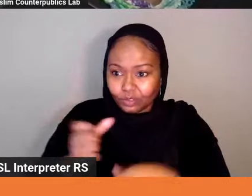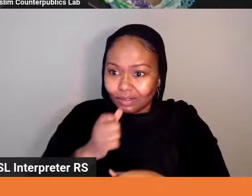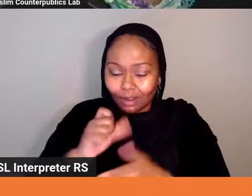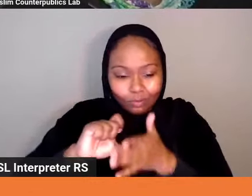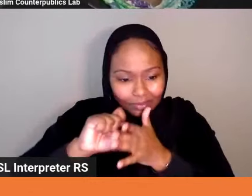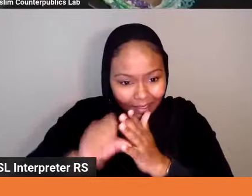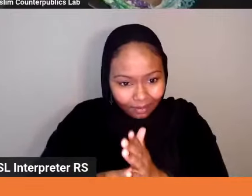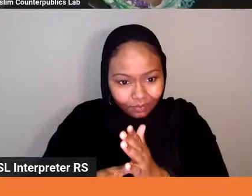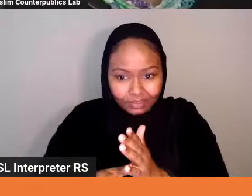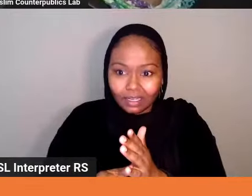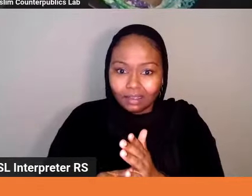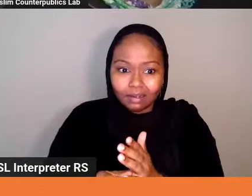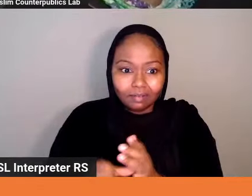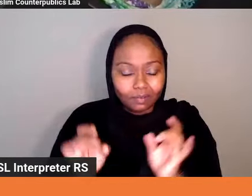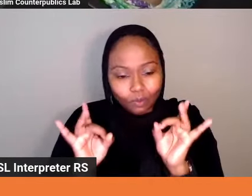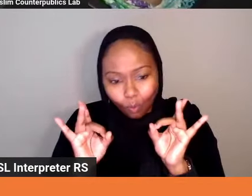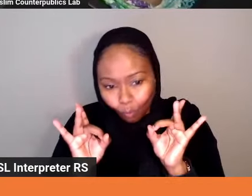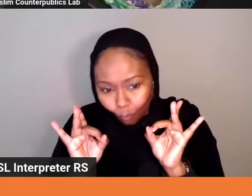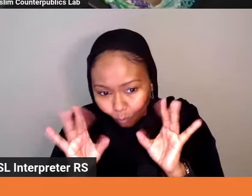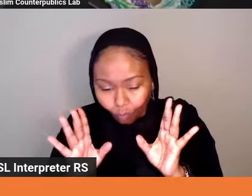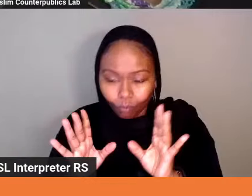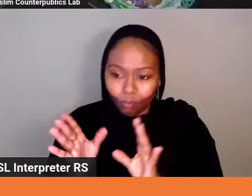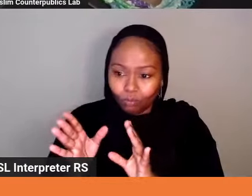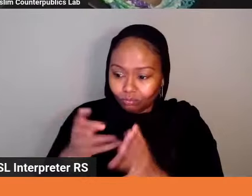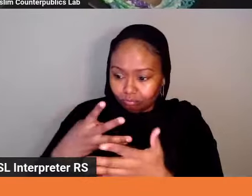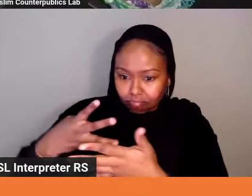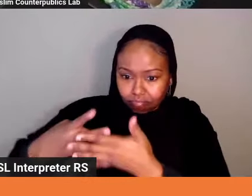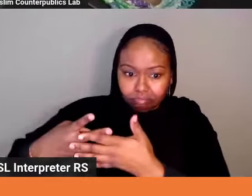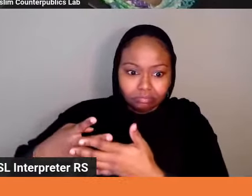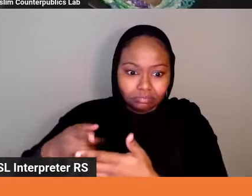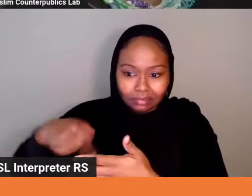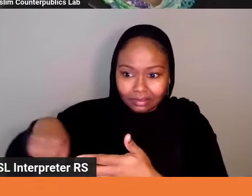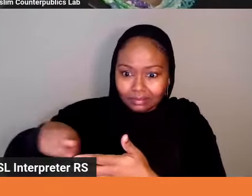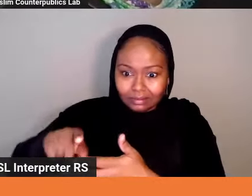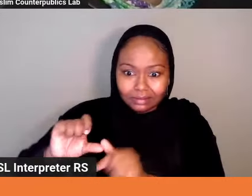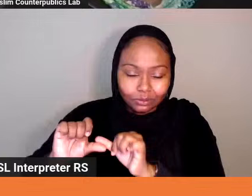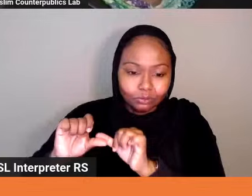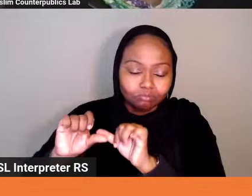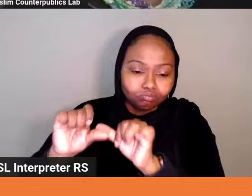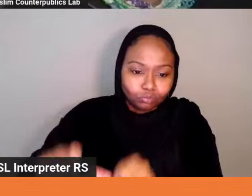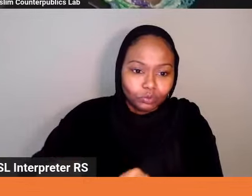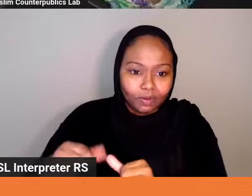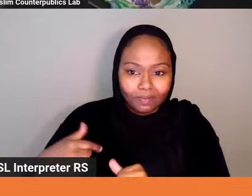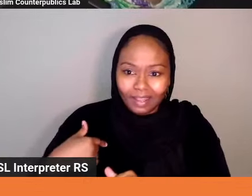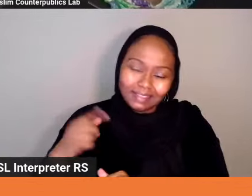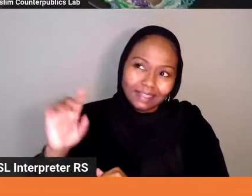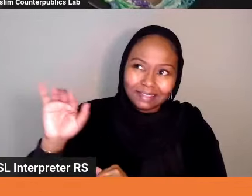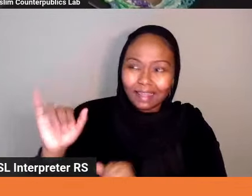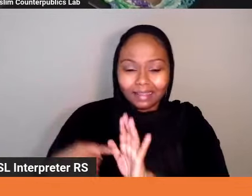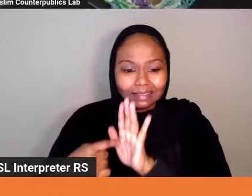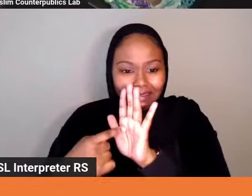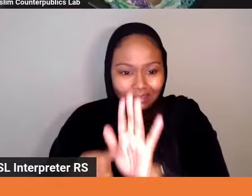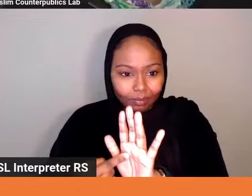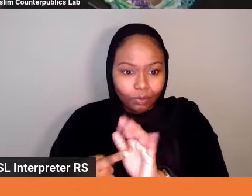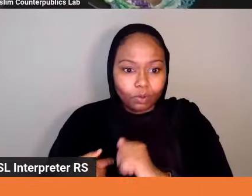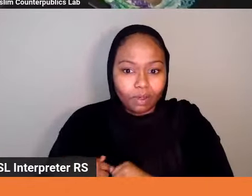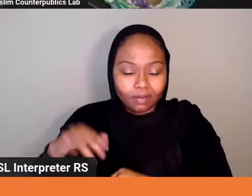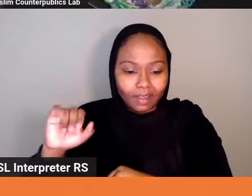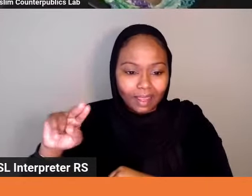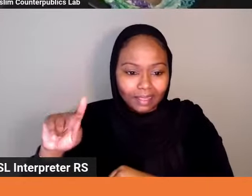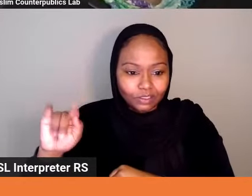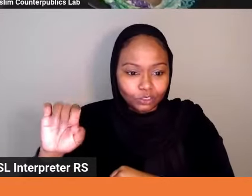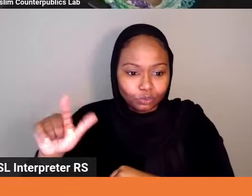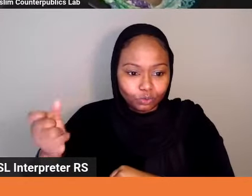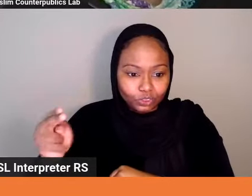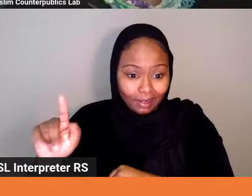emphasize the brutality of this infamous prison that has served as an emblematic symbol of institutionalized